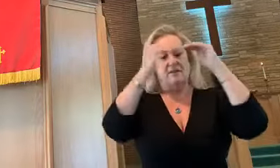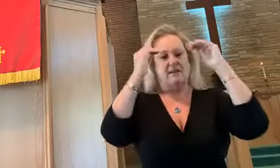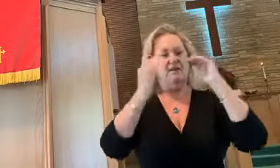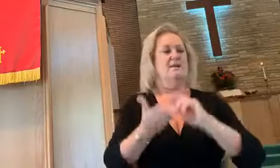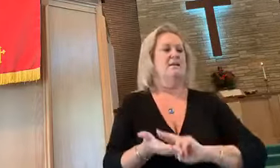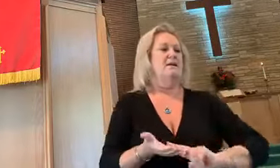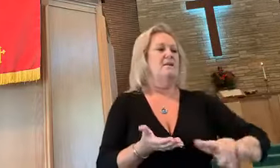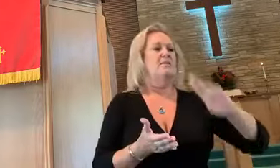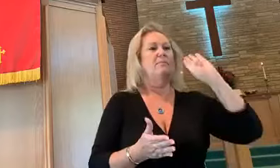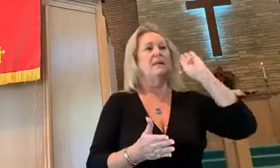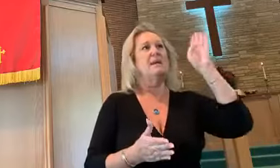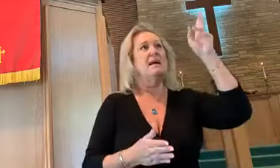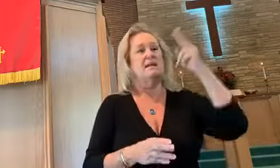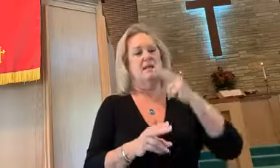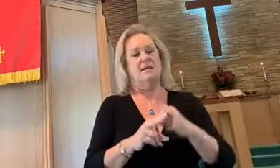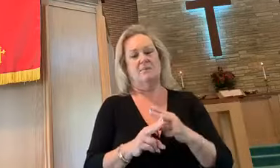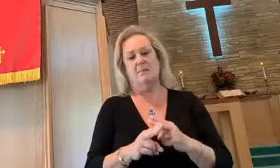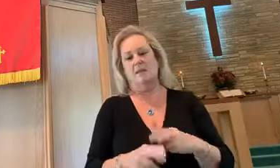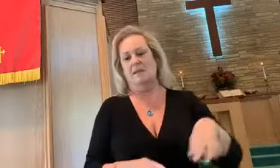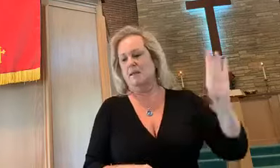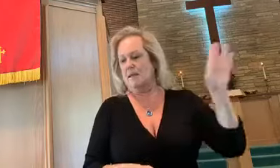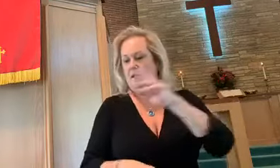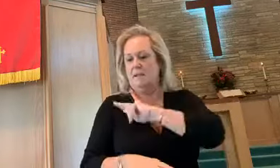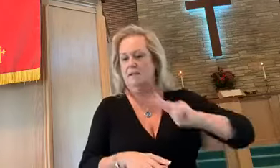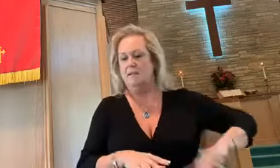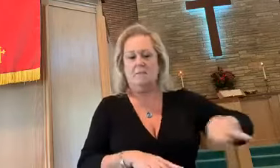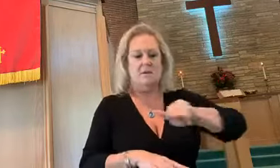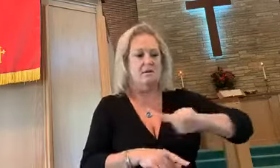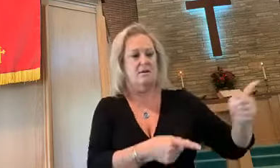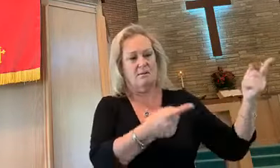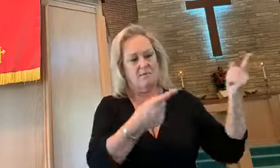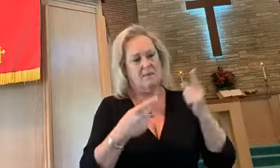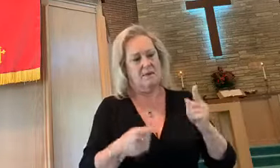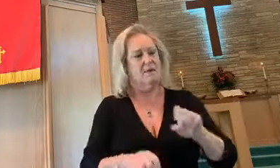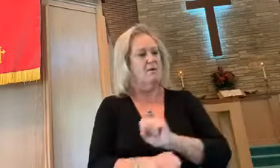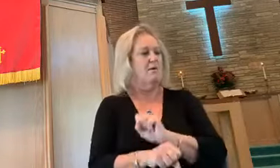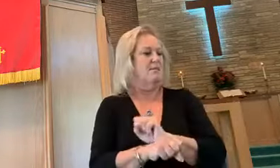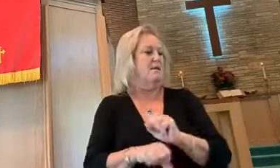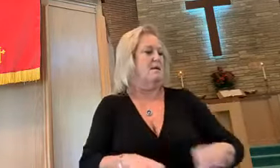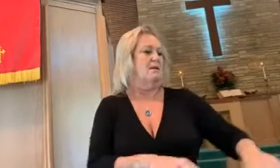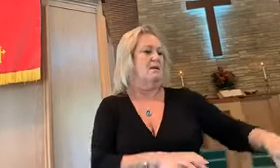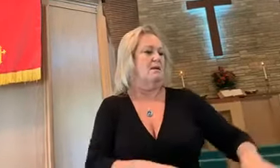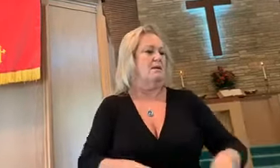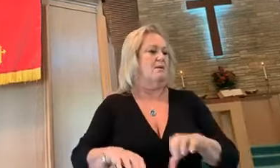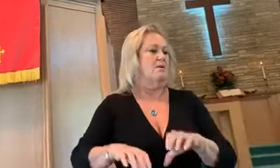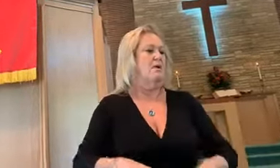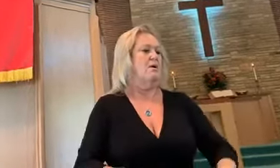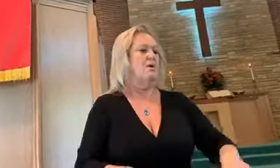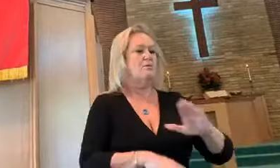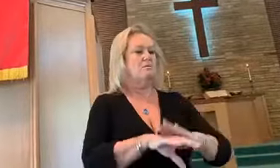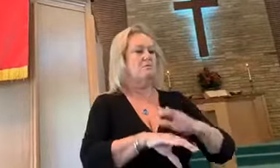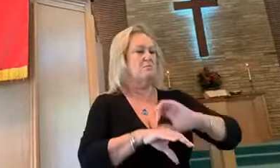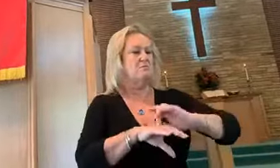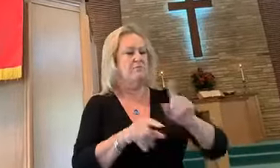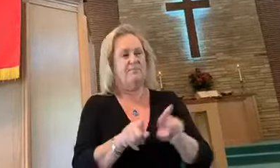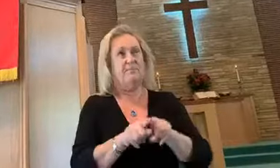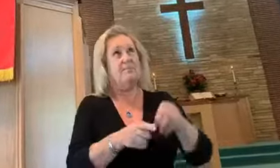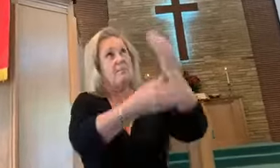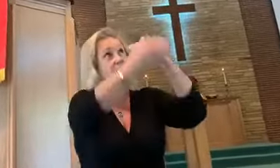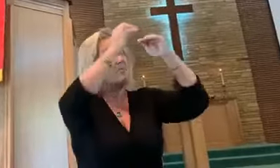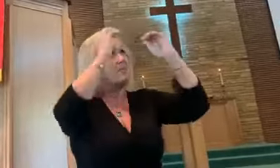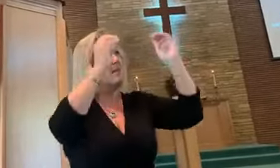heaven, hallowed be thy name. Thy kingdom come, thy will be done, on earth as it is in